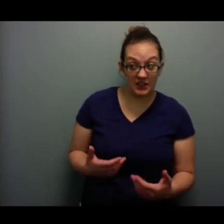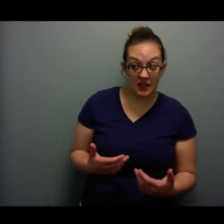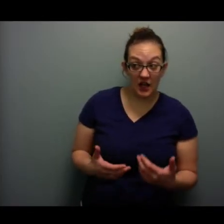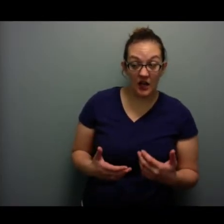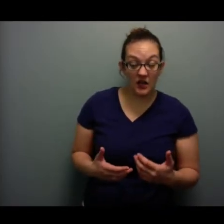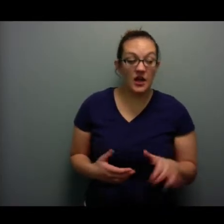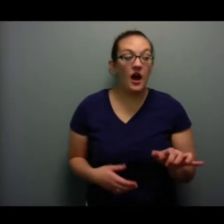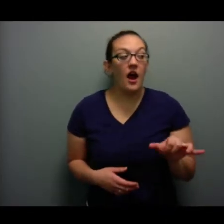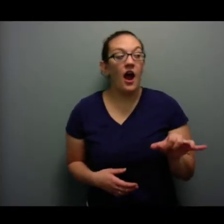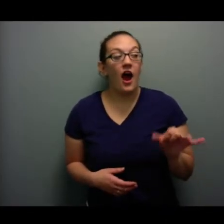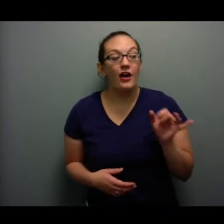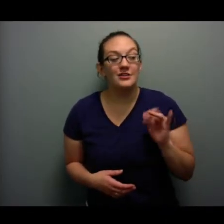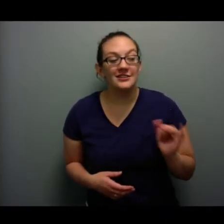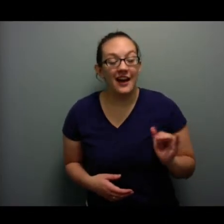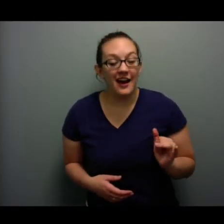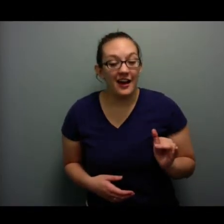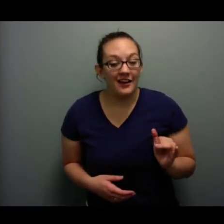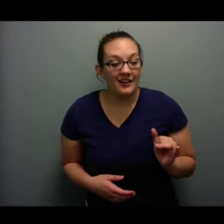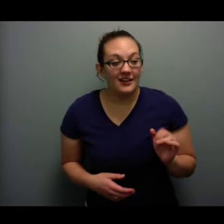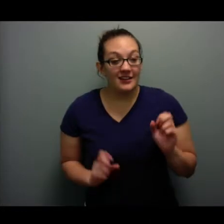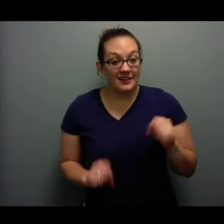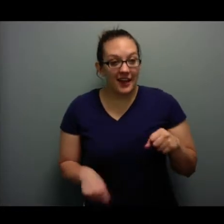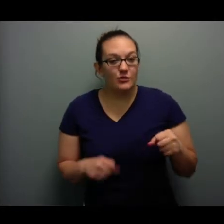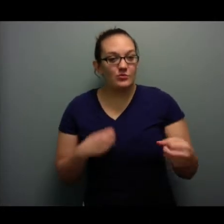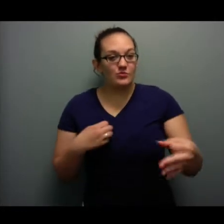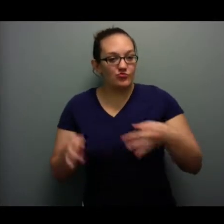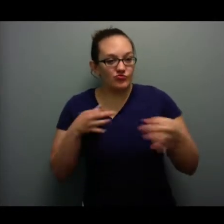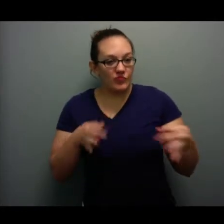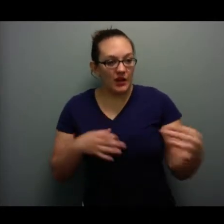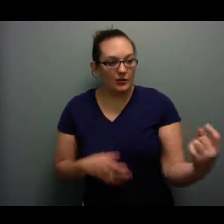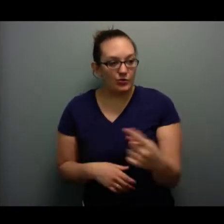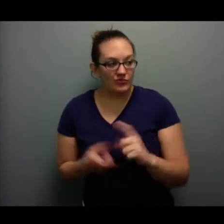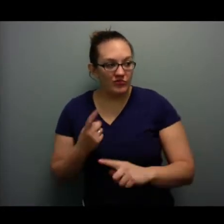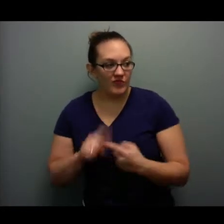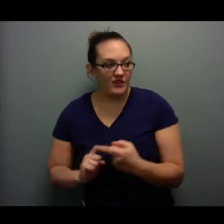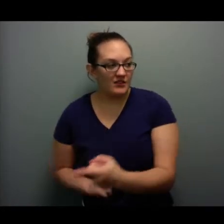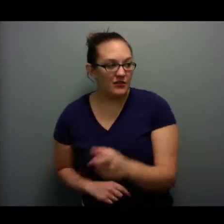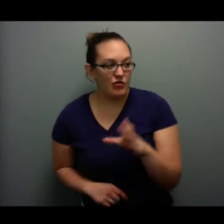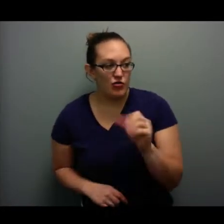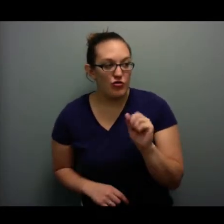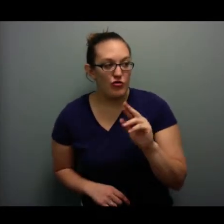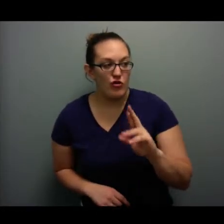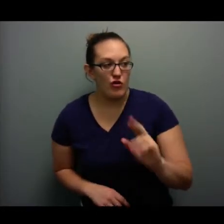I don't know, it looks like both. Yeah. Can you explain to Carl what you just did?